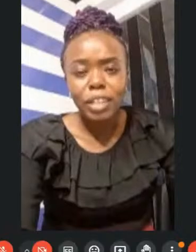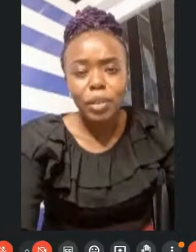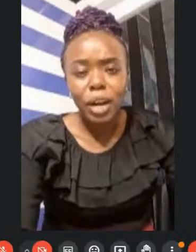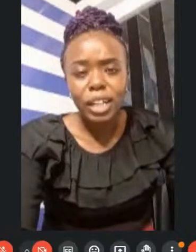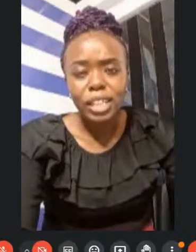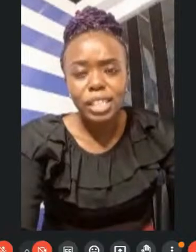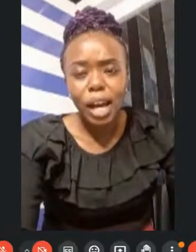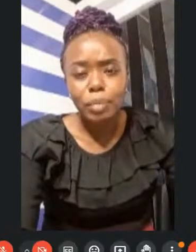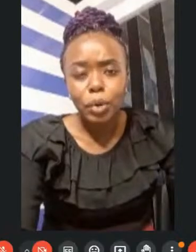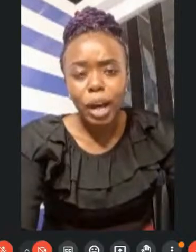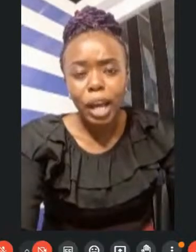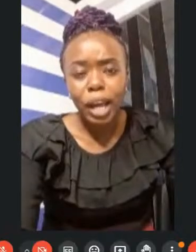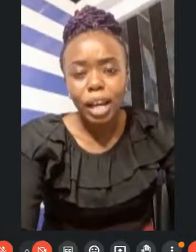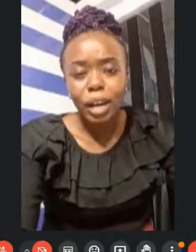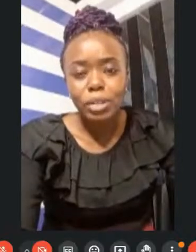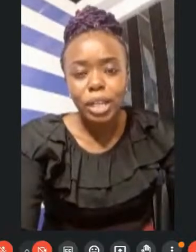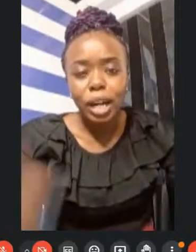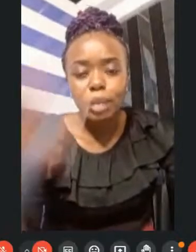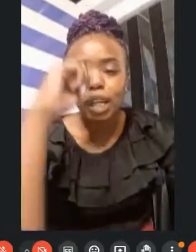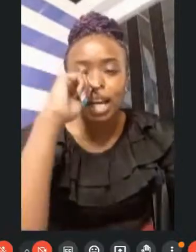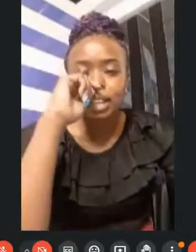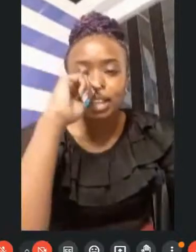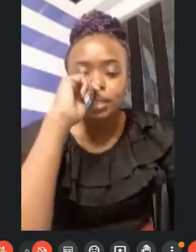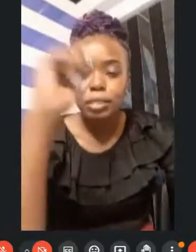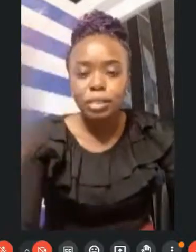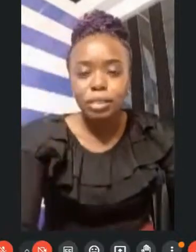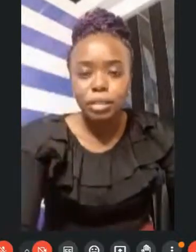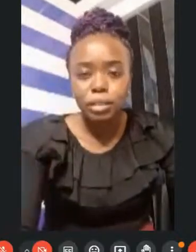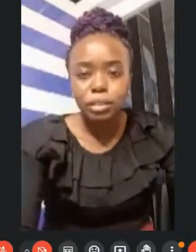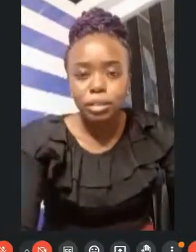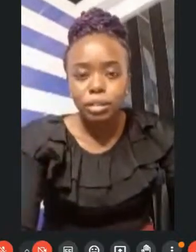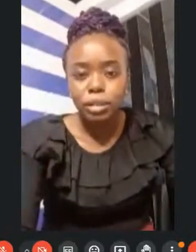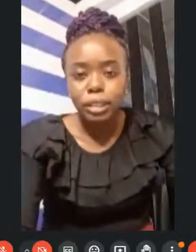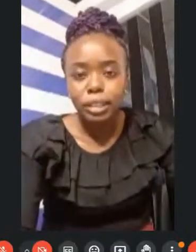Okay, Jennifer, your hand is up. Go ahead. I was winding up the class.